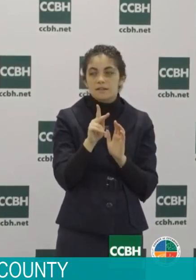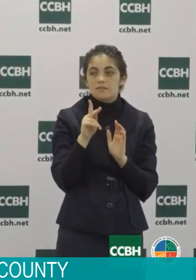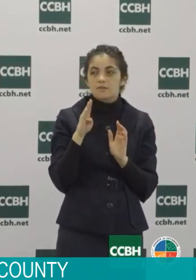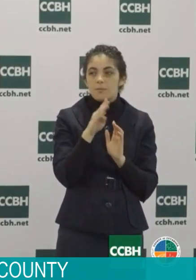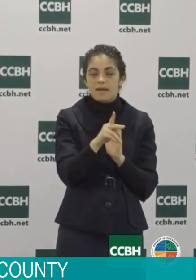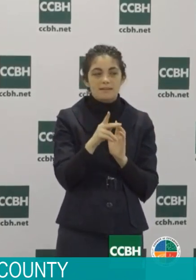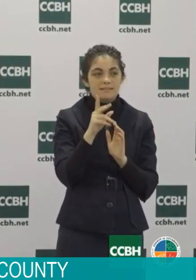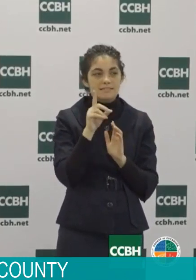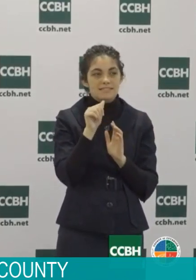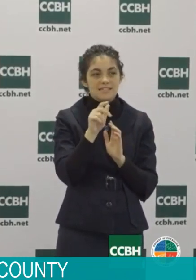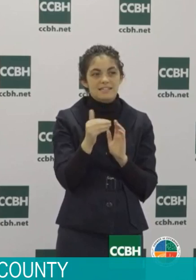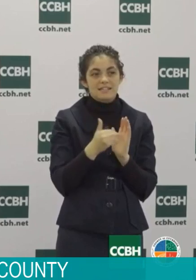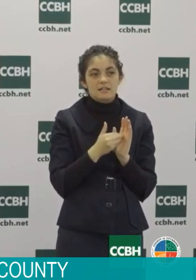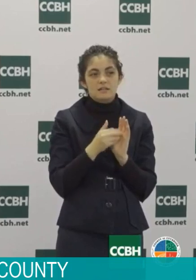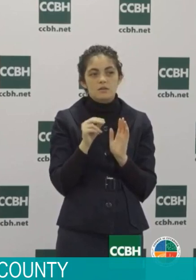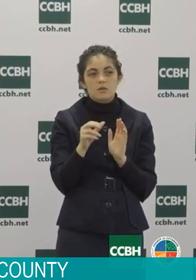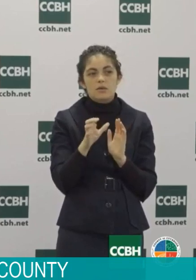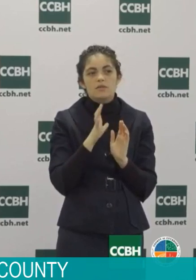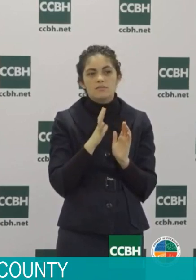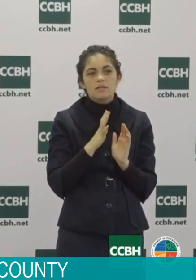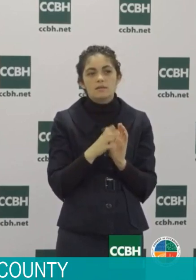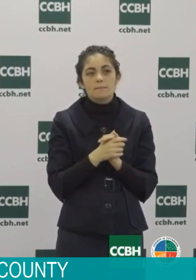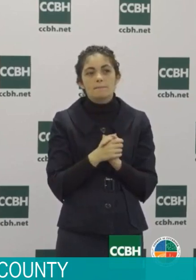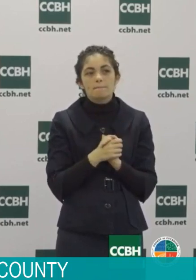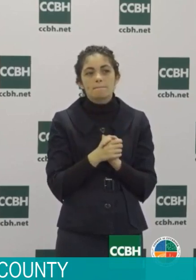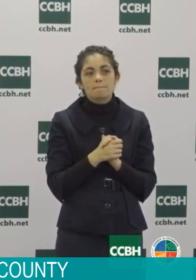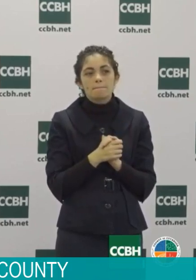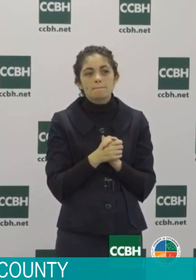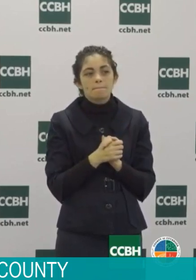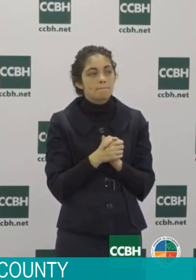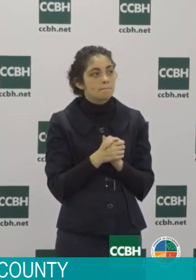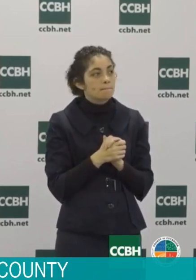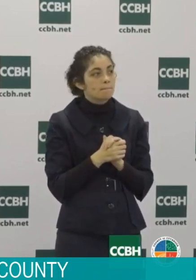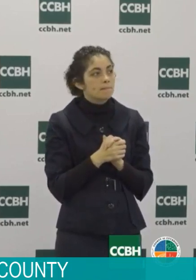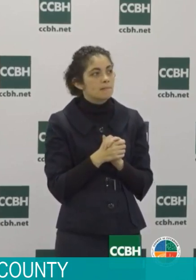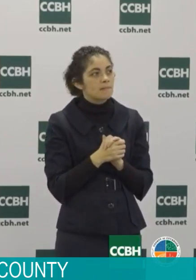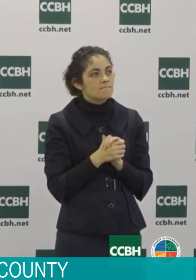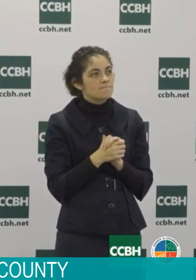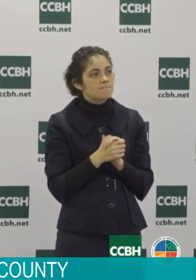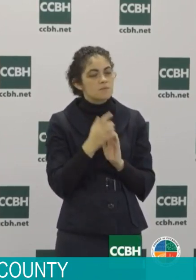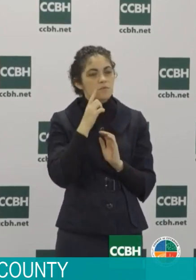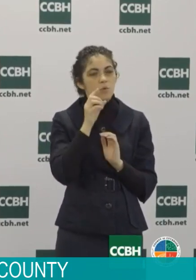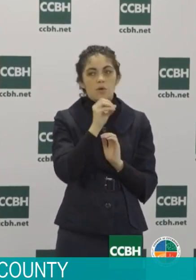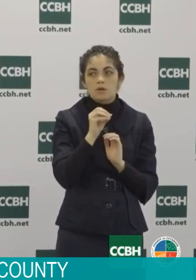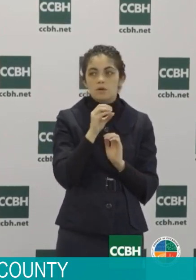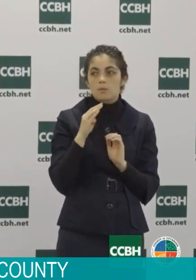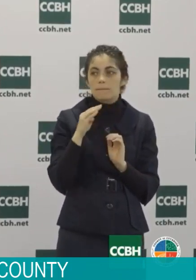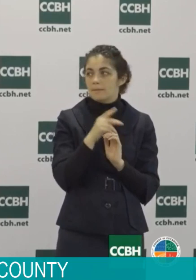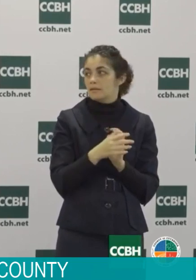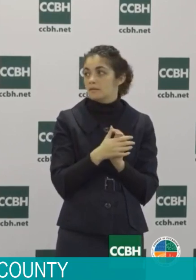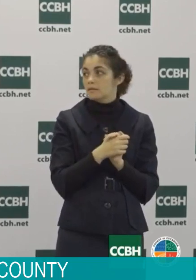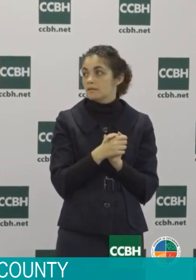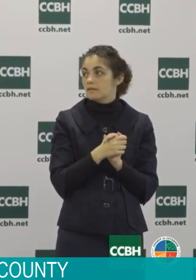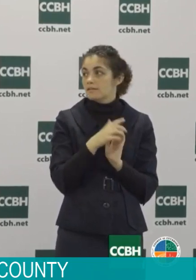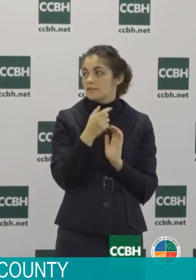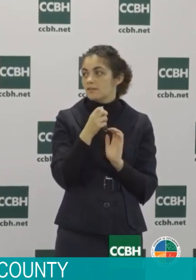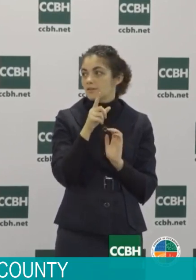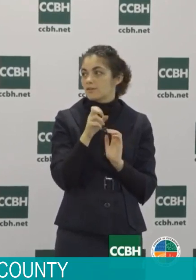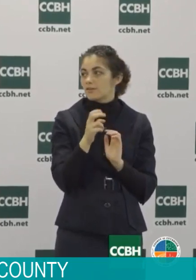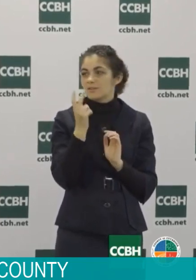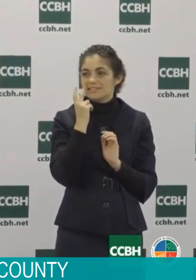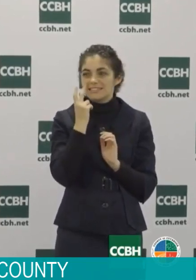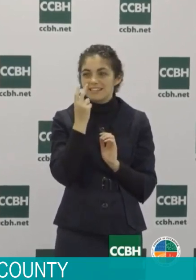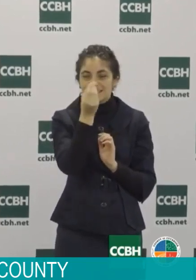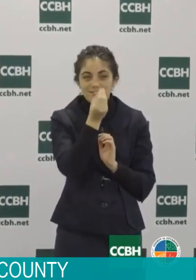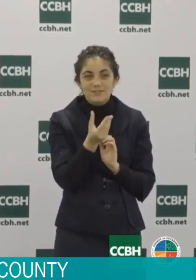the data to check. I No don't worries, have an yeah. answer for you right Yeah, now. but I understand the baseline. Right, the baseline. Compared against Ohio. I'll go back to the Google site, and